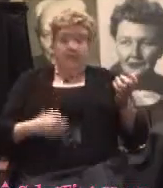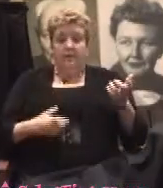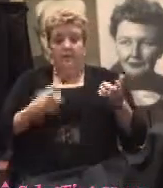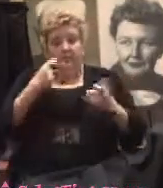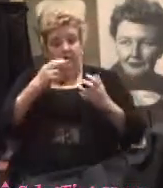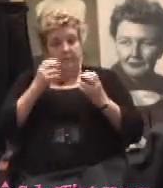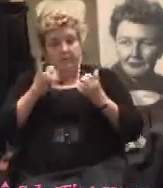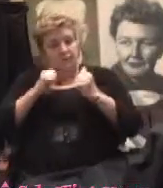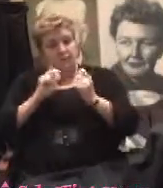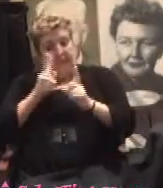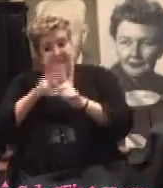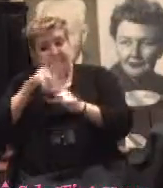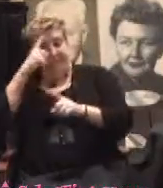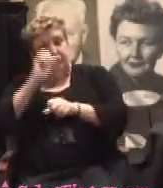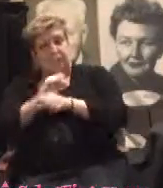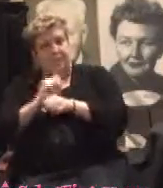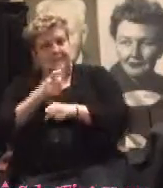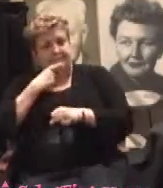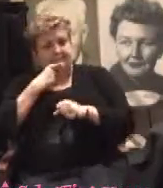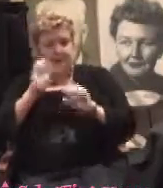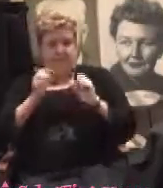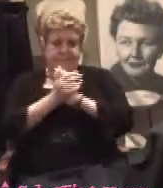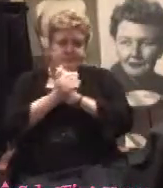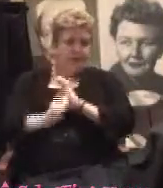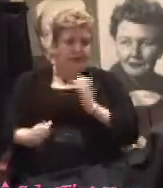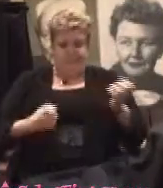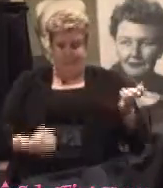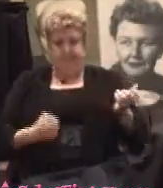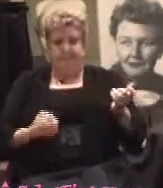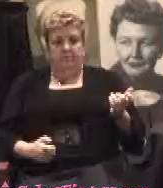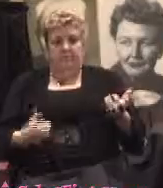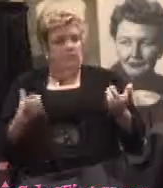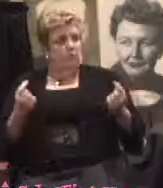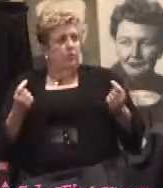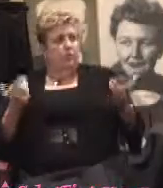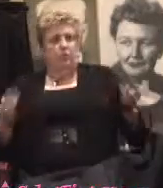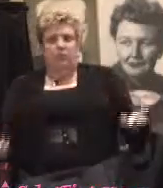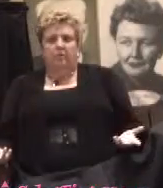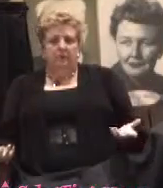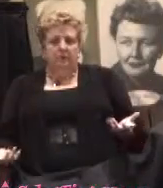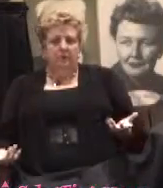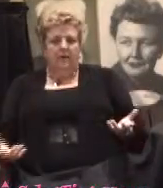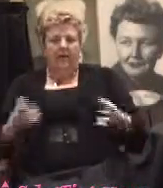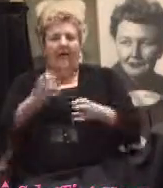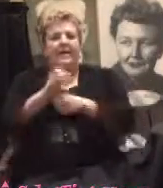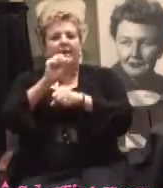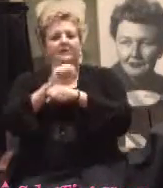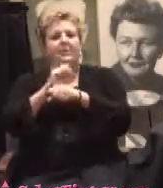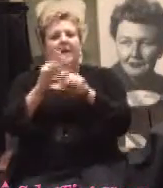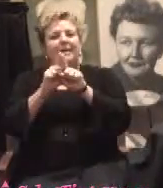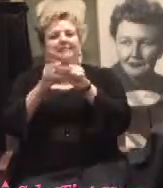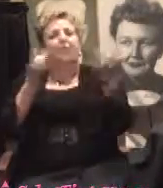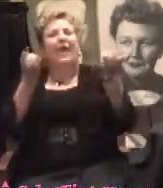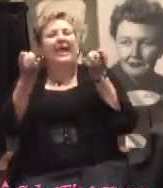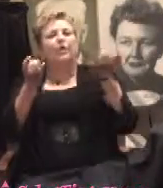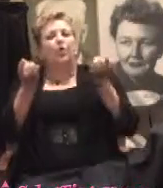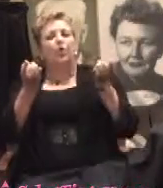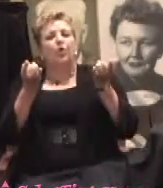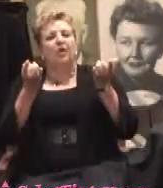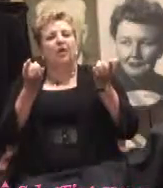job, So I got a job at a restaurant as a waiter, because I thought if you're a waiter, you're kind of still an artist figuring out